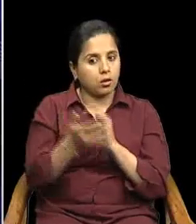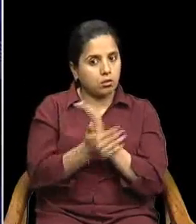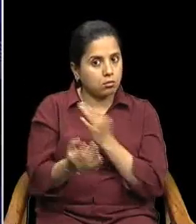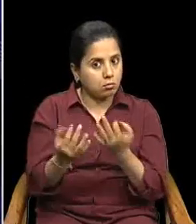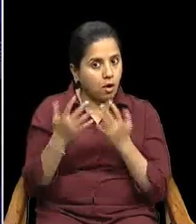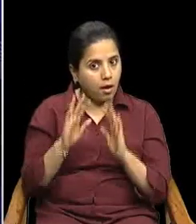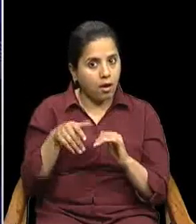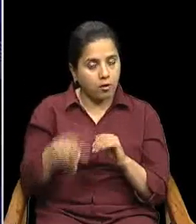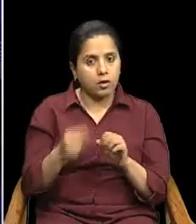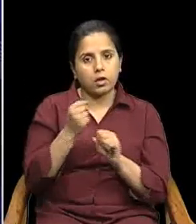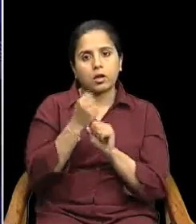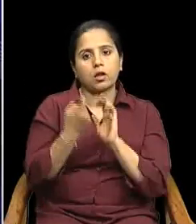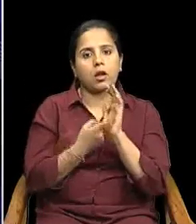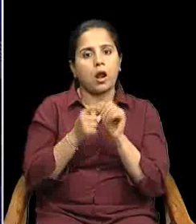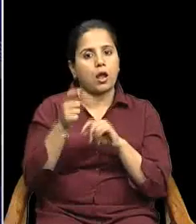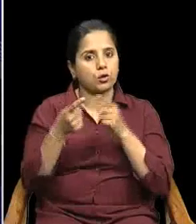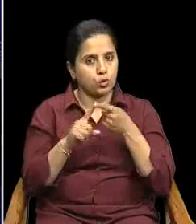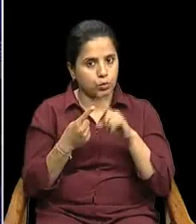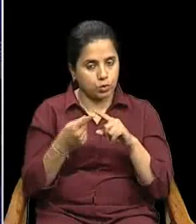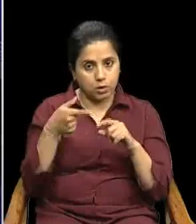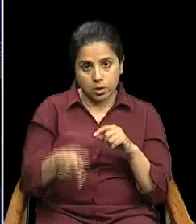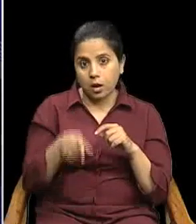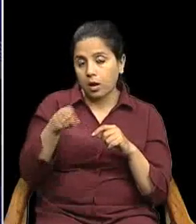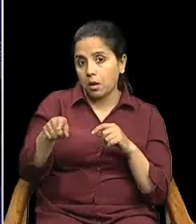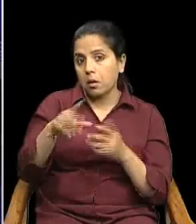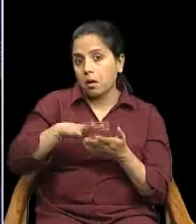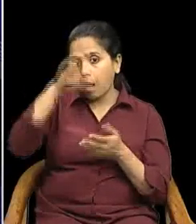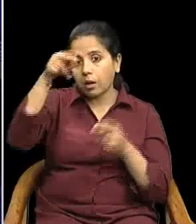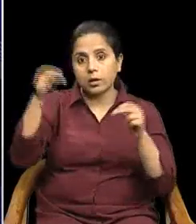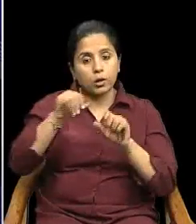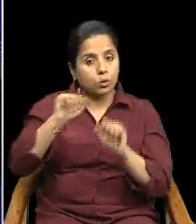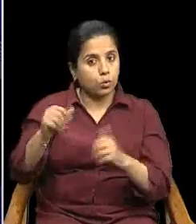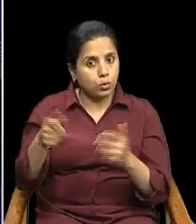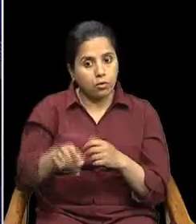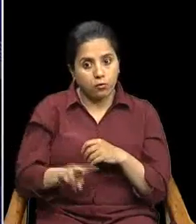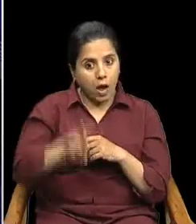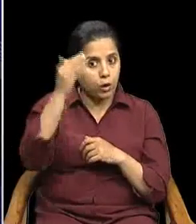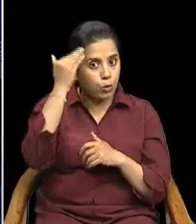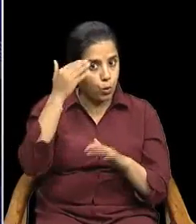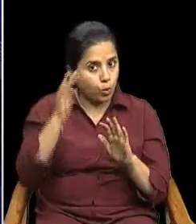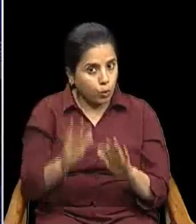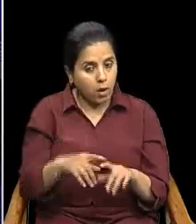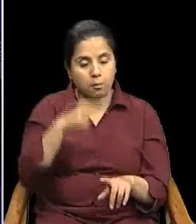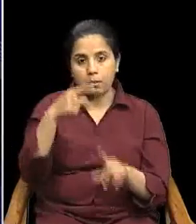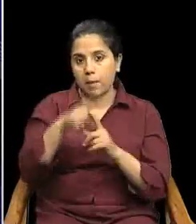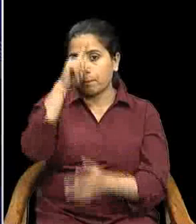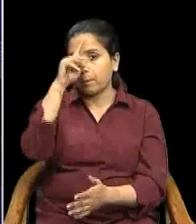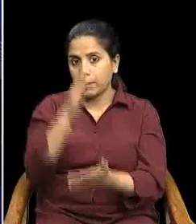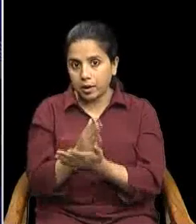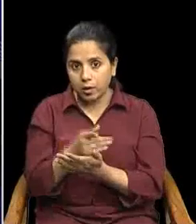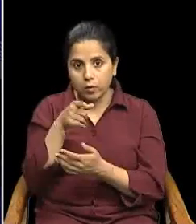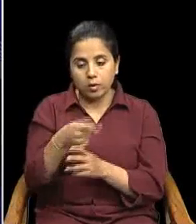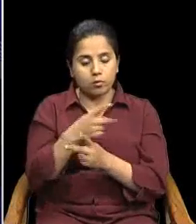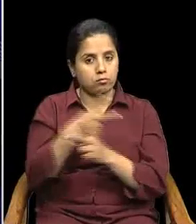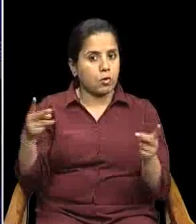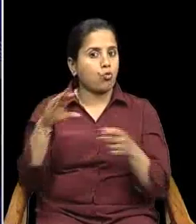is the graduate attribute. So the learner needs are to know the values and the beliefs of the